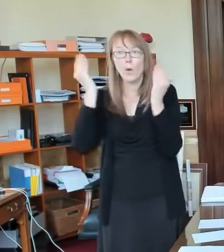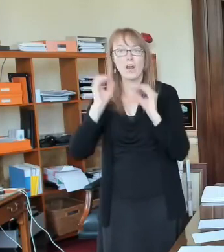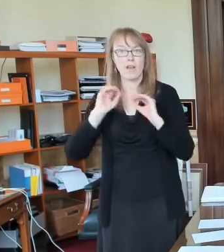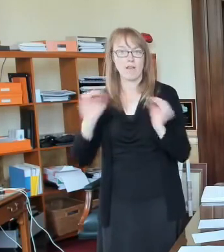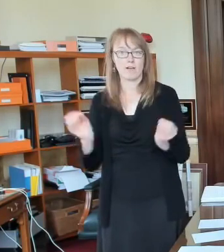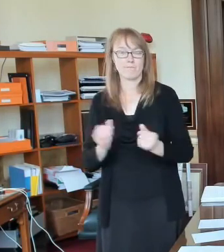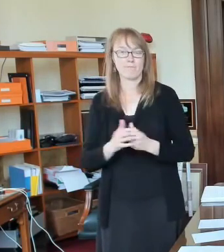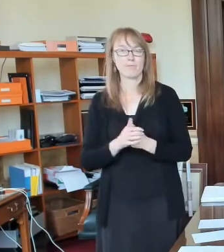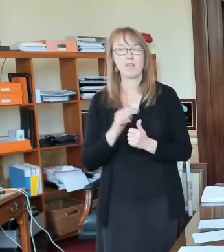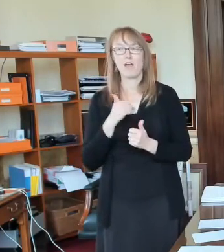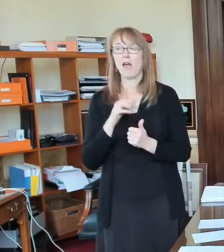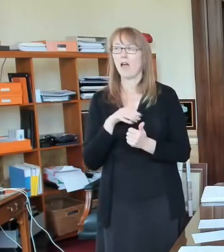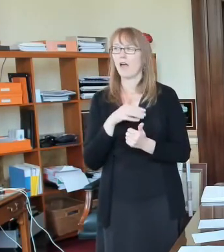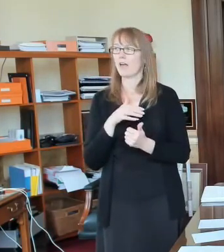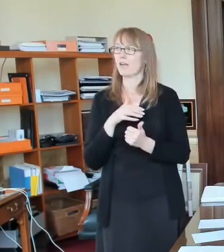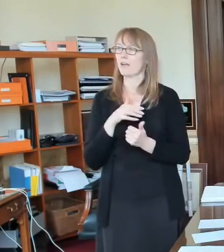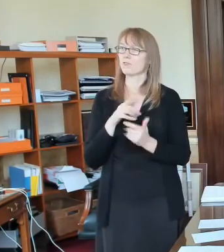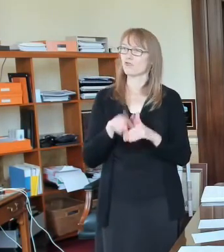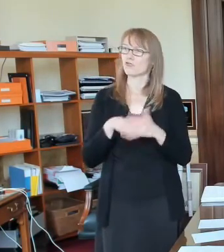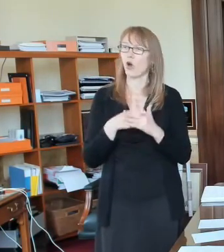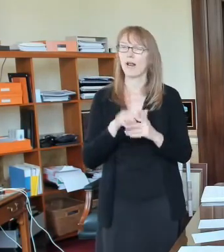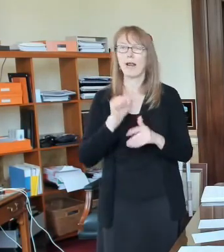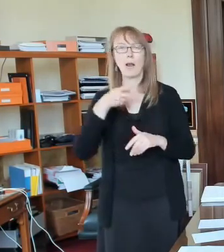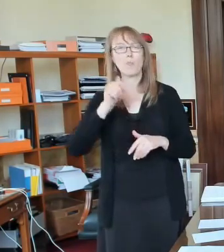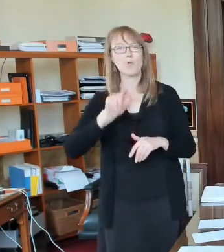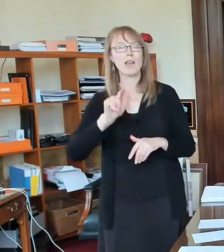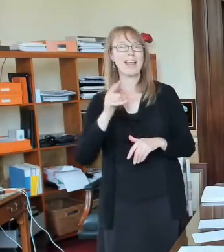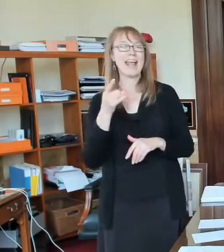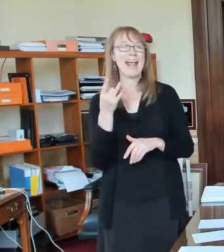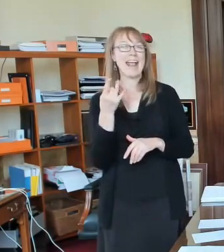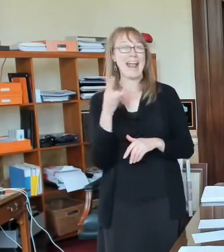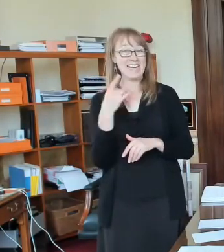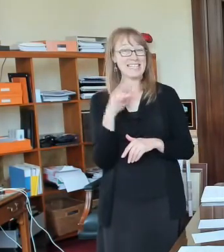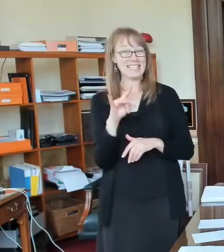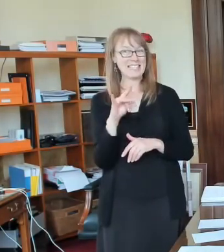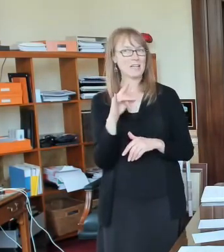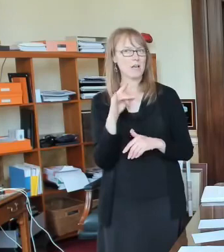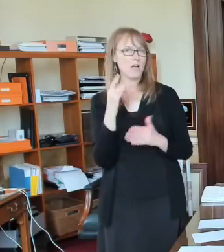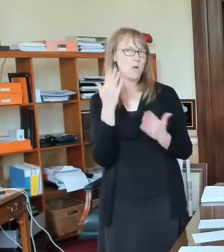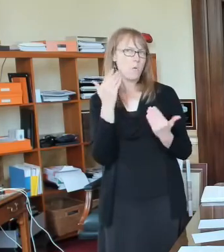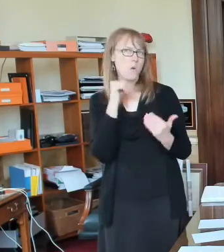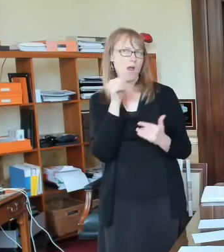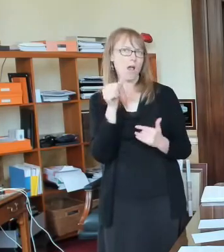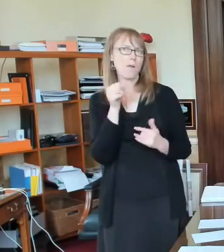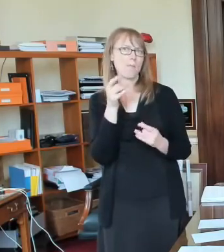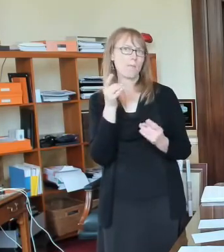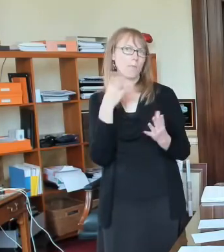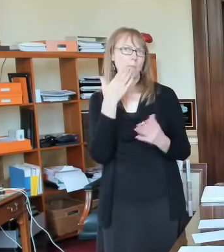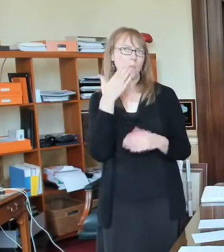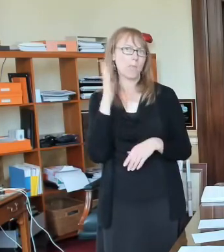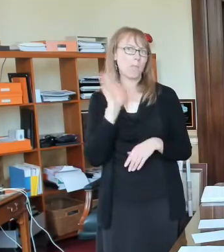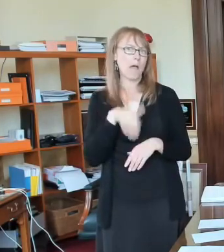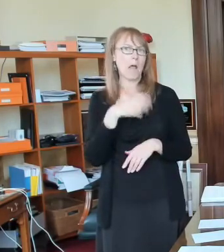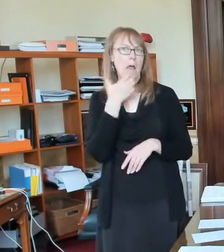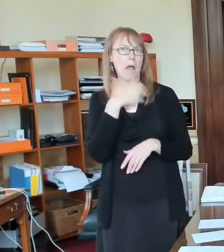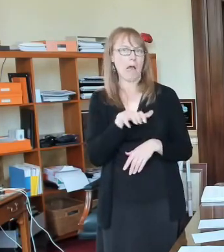18th, it wasn't that hot, but by Memorial Day, it was hot. And MSI had never had air conditioning.